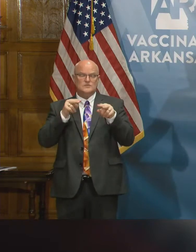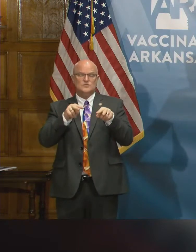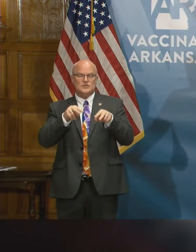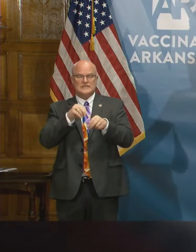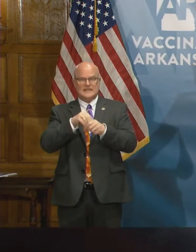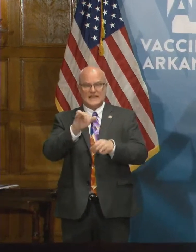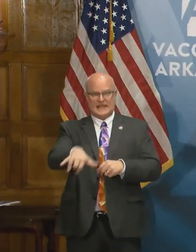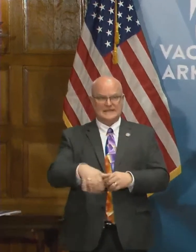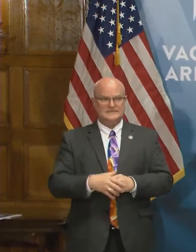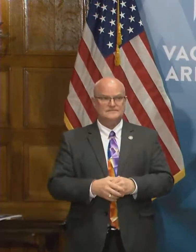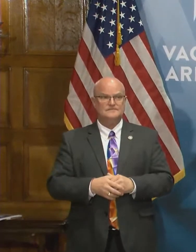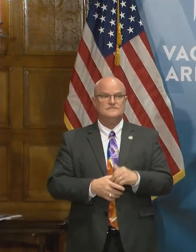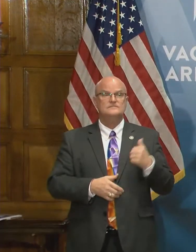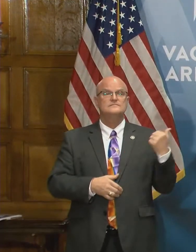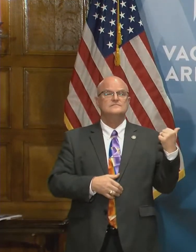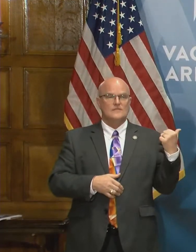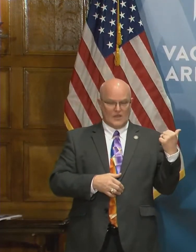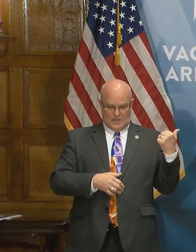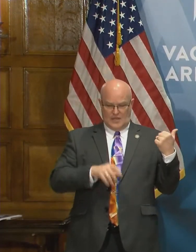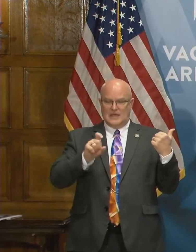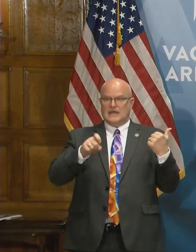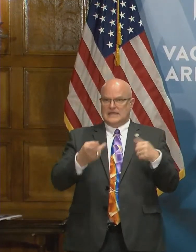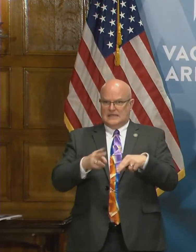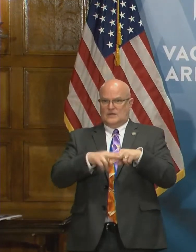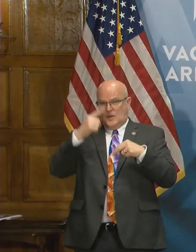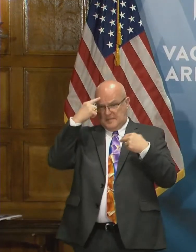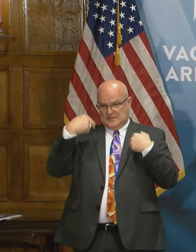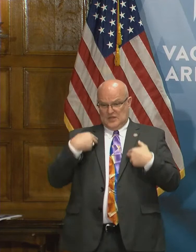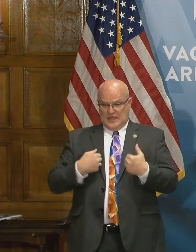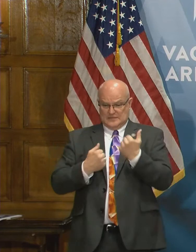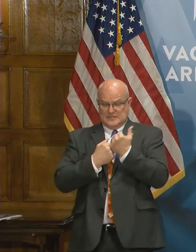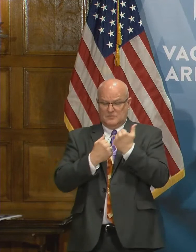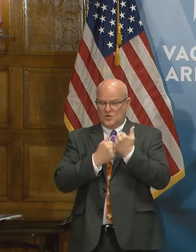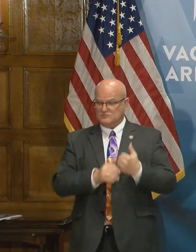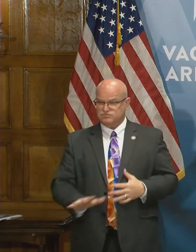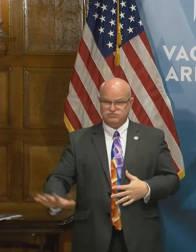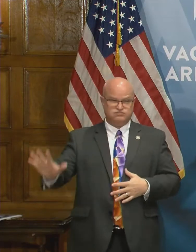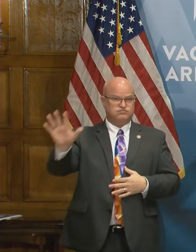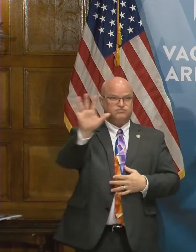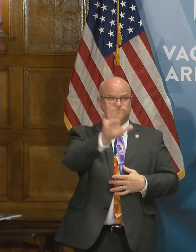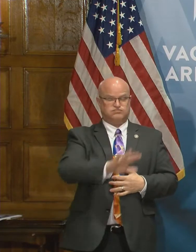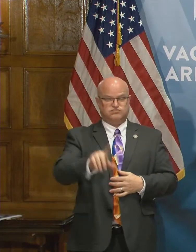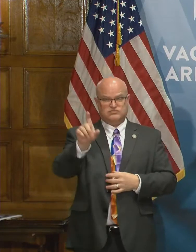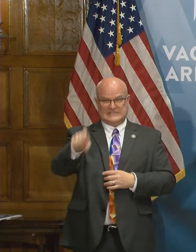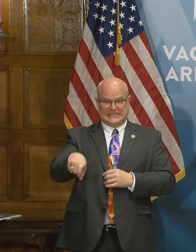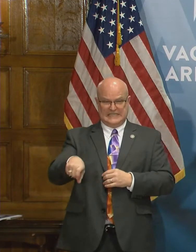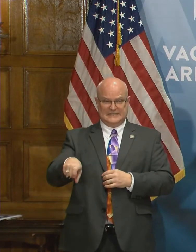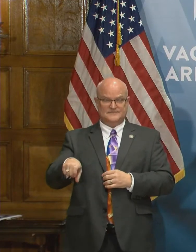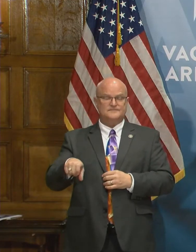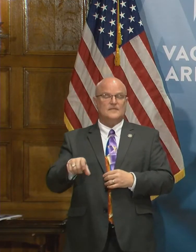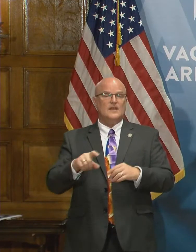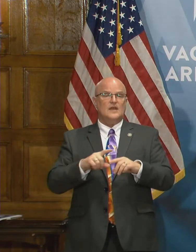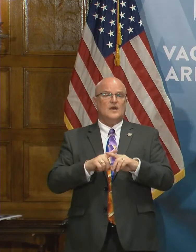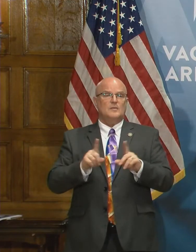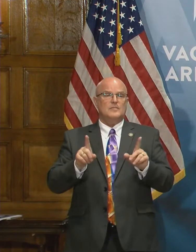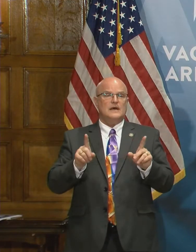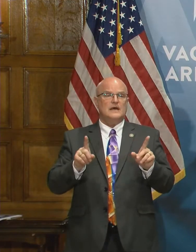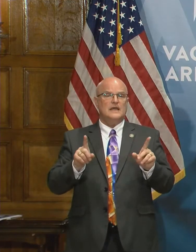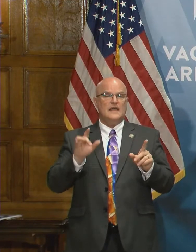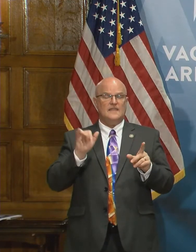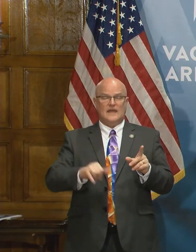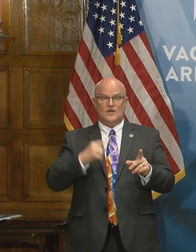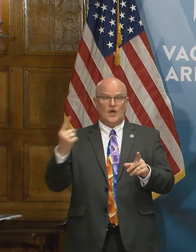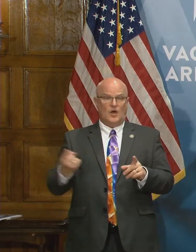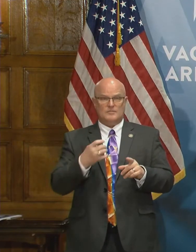into. Well, we need to increase our mental health support across the board in a number of different areas. And that